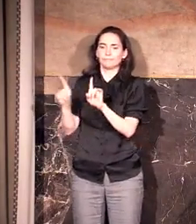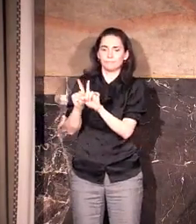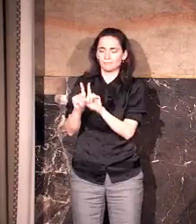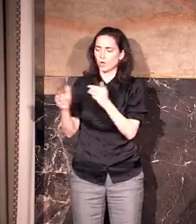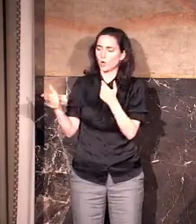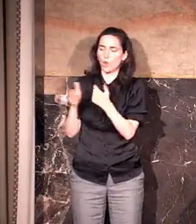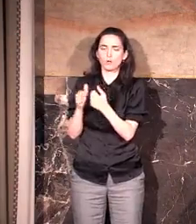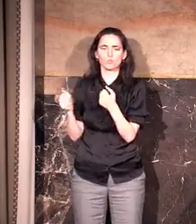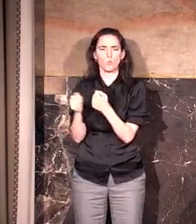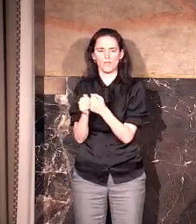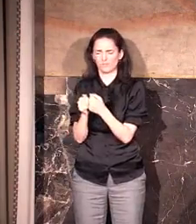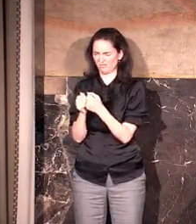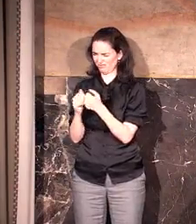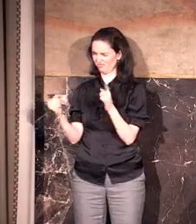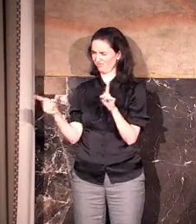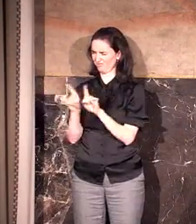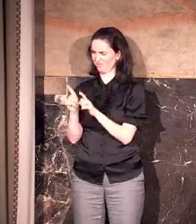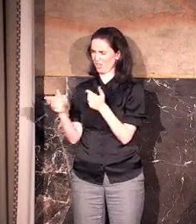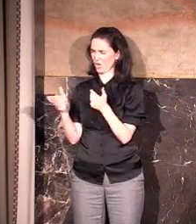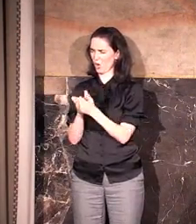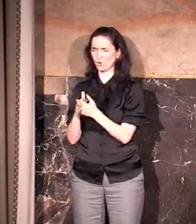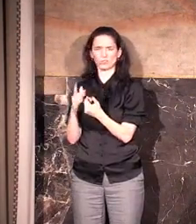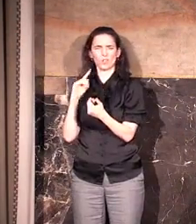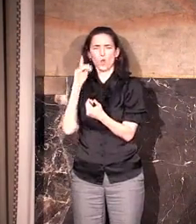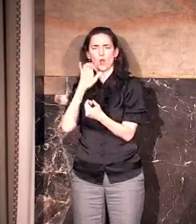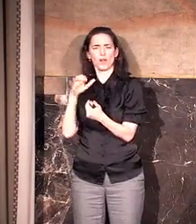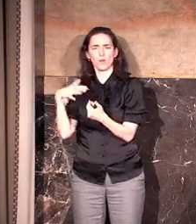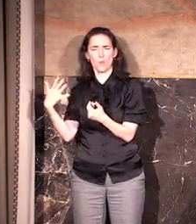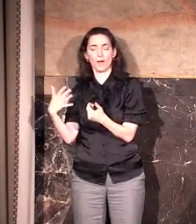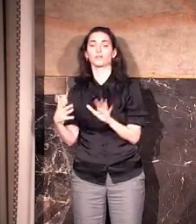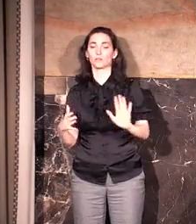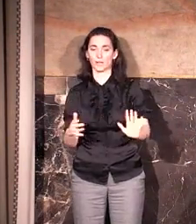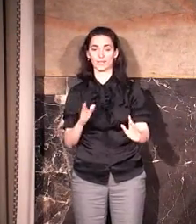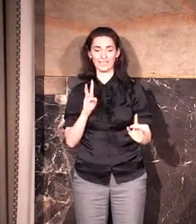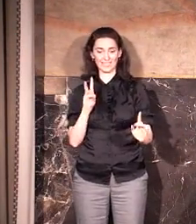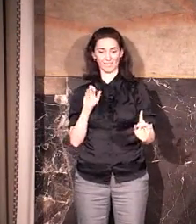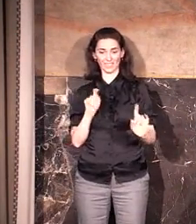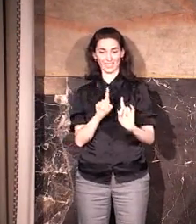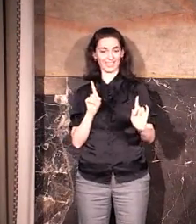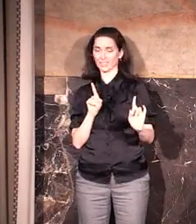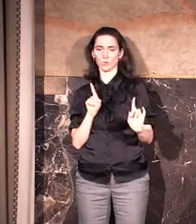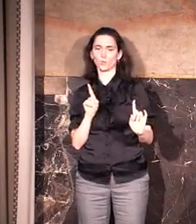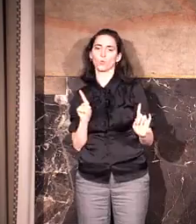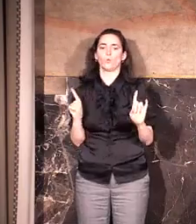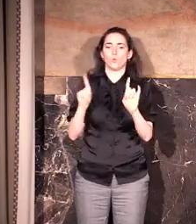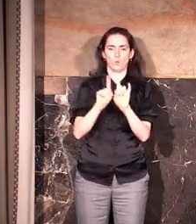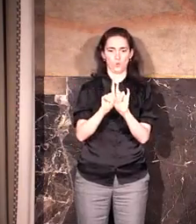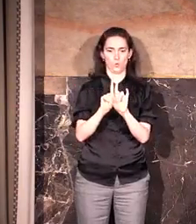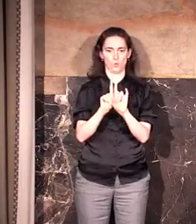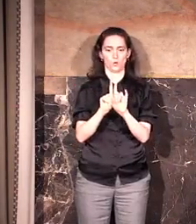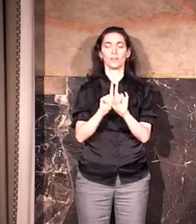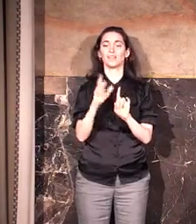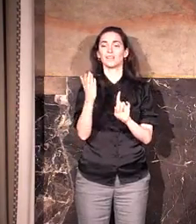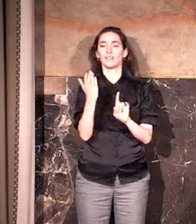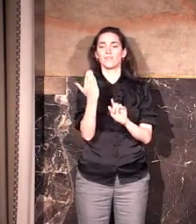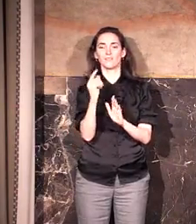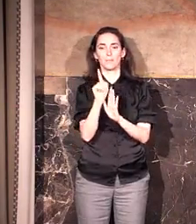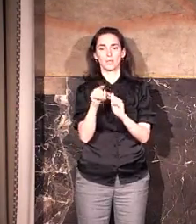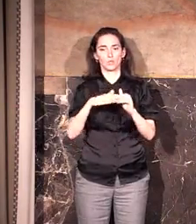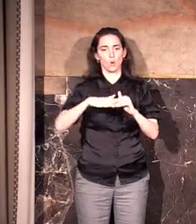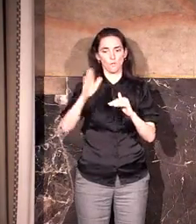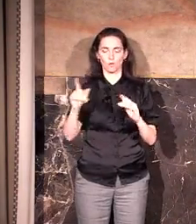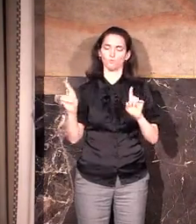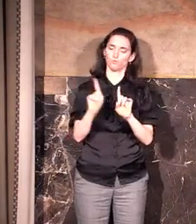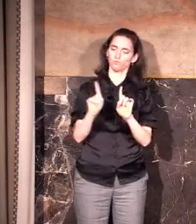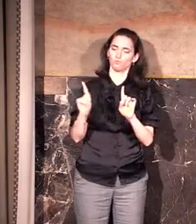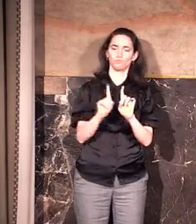the reasons of contact tracing to say you've been within 6 feet of an individual for greater than 15 minutes. And so it's